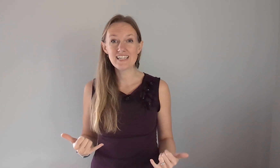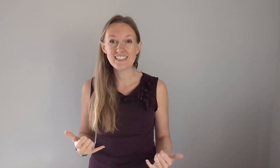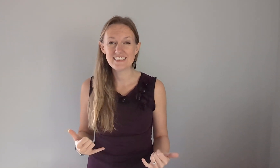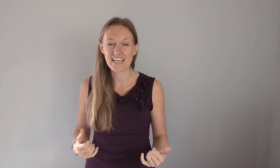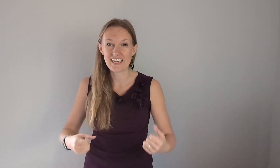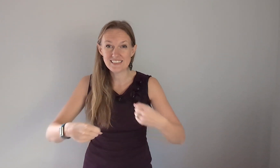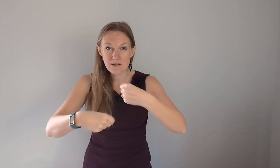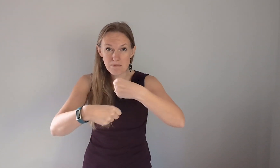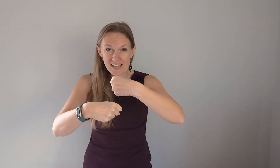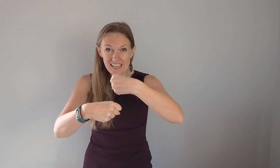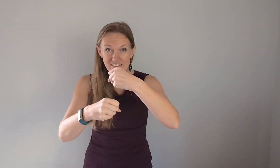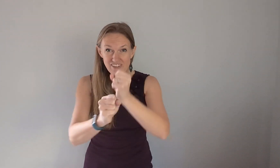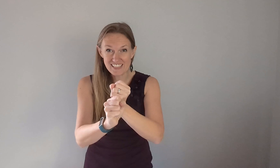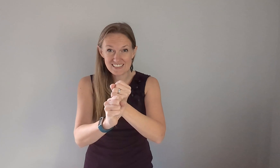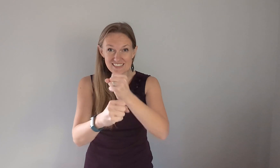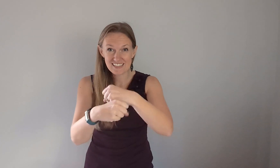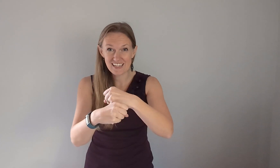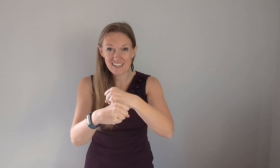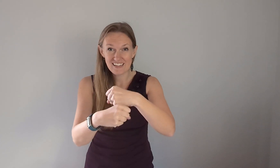I stand, making fists, okay?